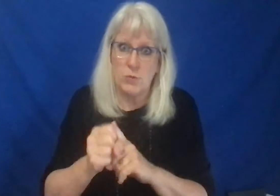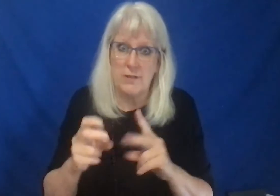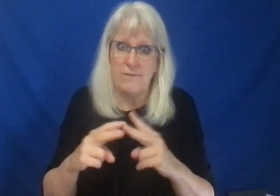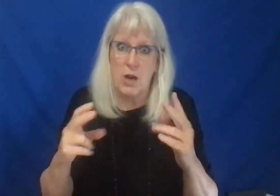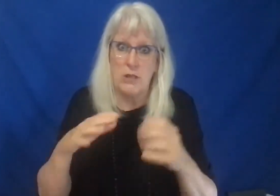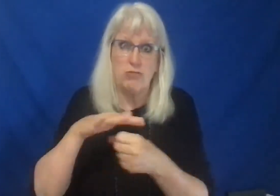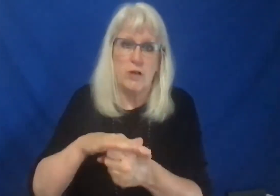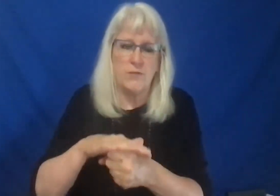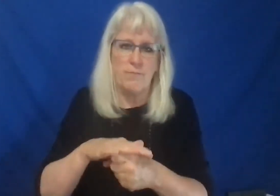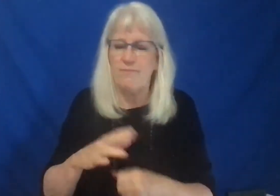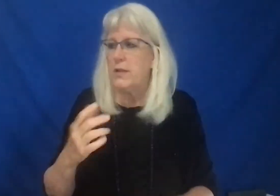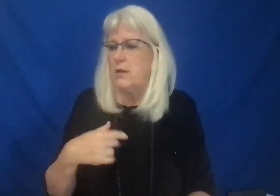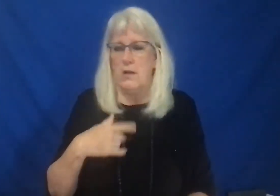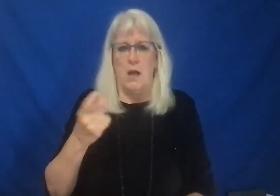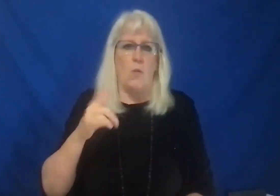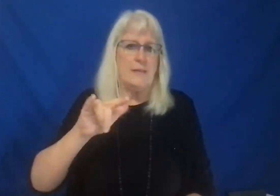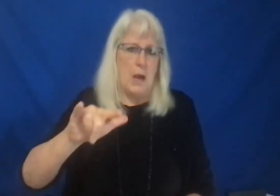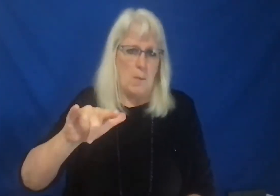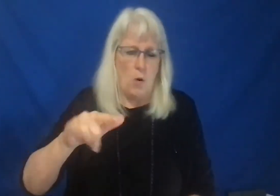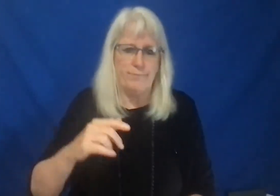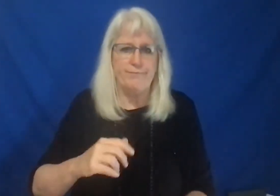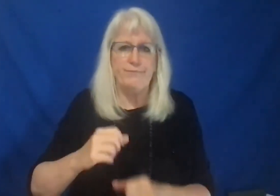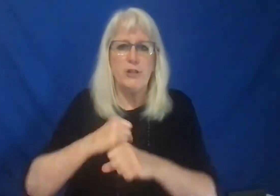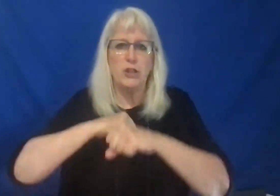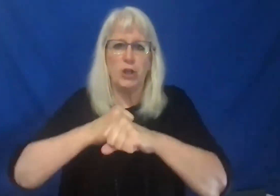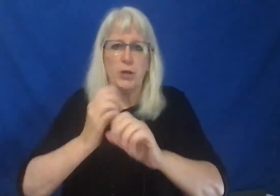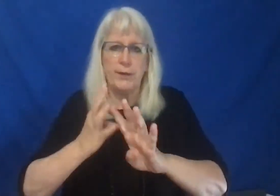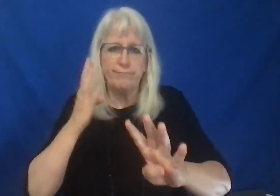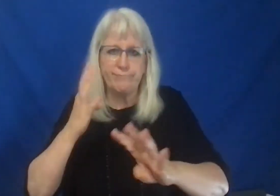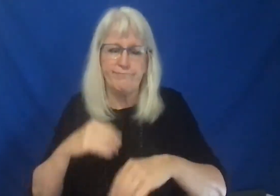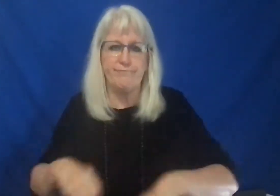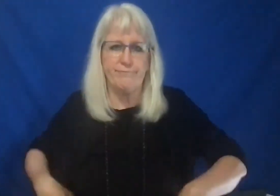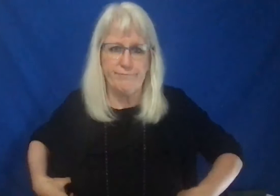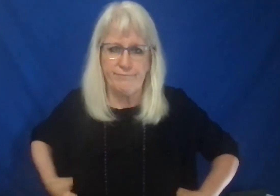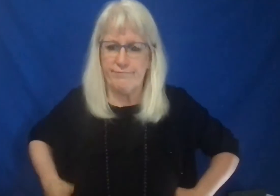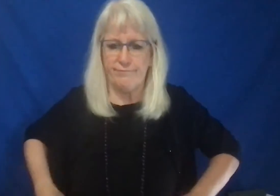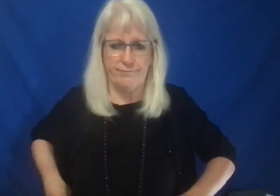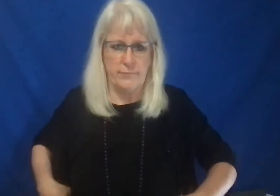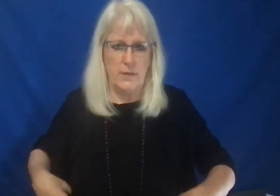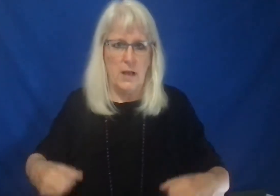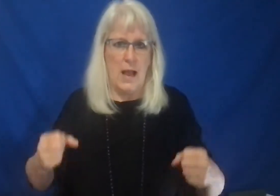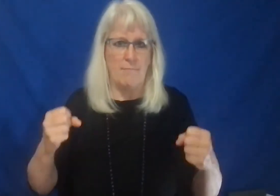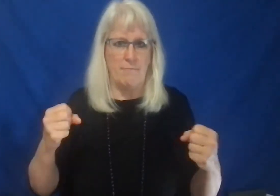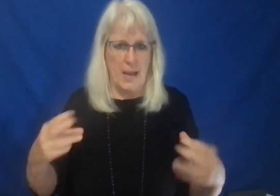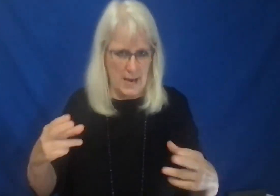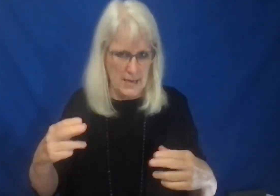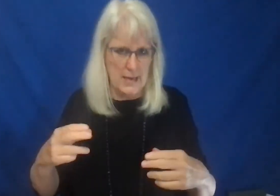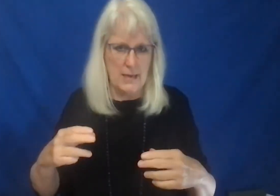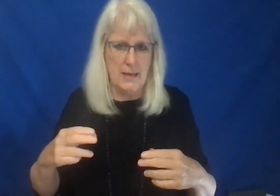in an airport at a security gate, and there was all kinds of uniformed personnel. It was after there had been a big